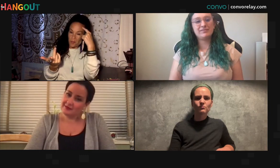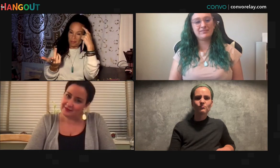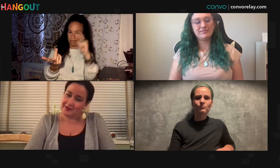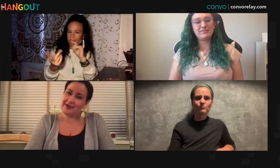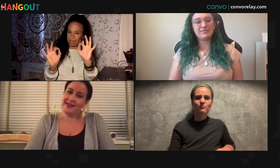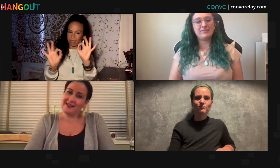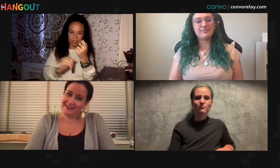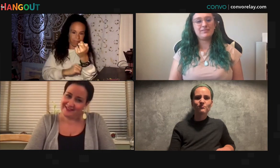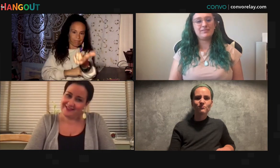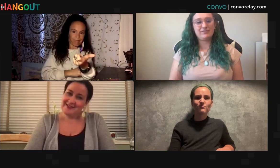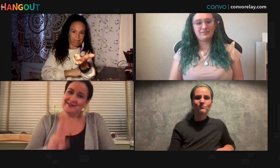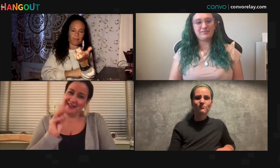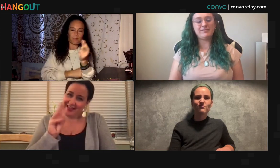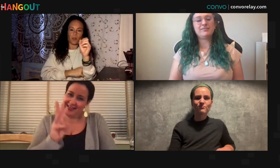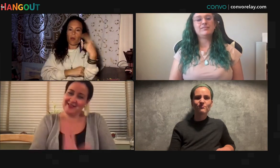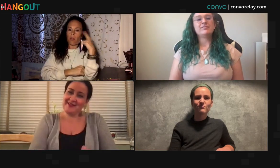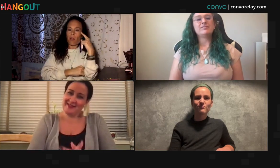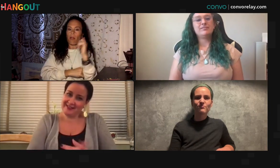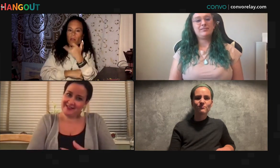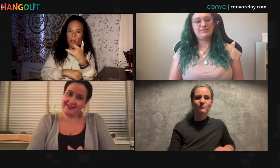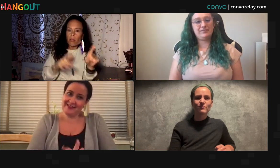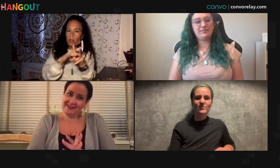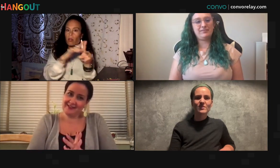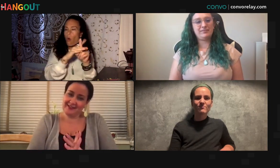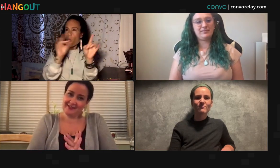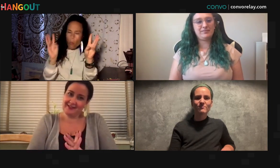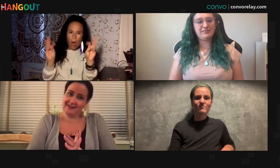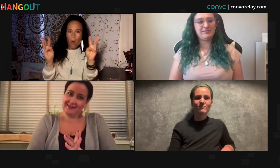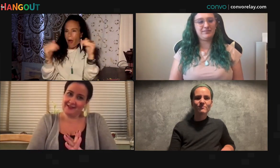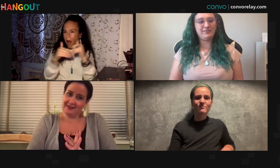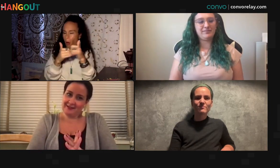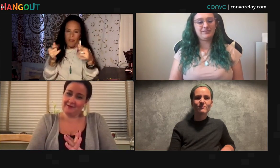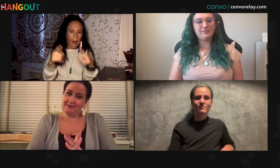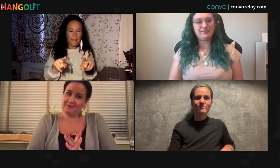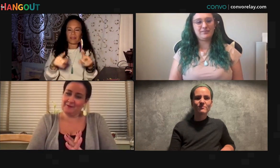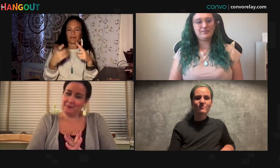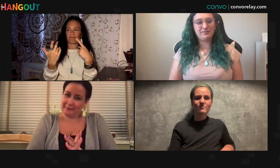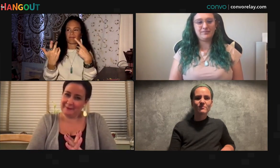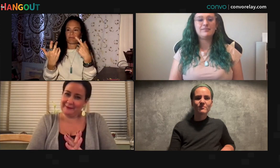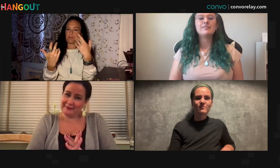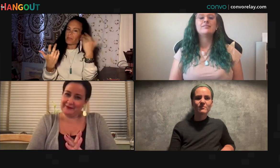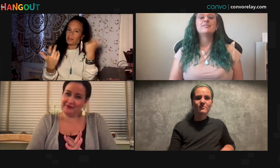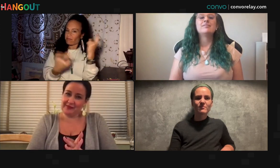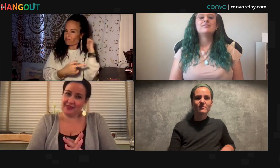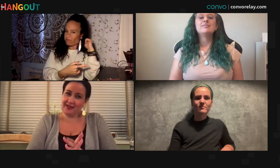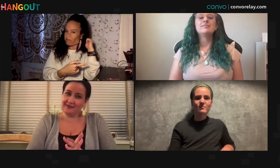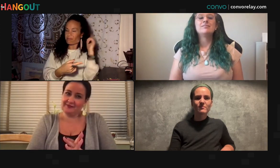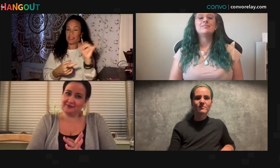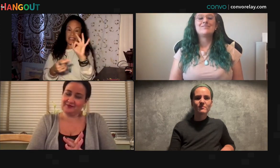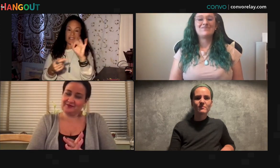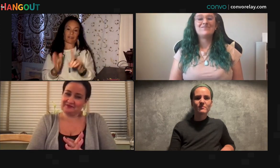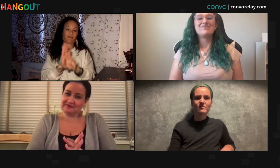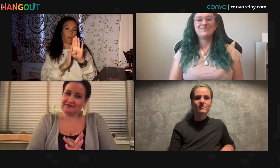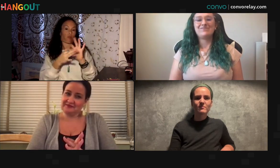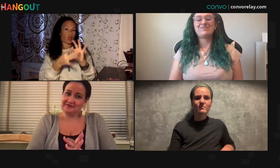is your subconscious actually 90% of your being. Wow. So if you think something keeps happening, it's actually because